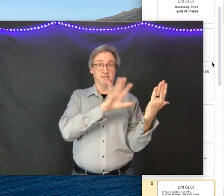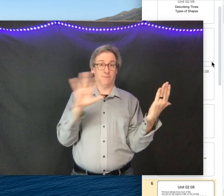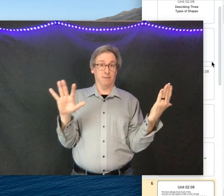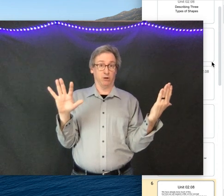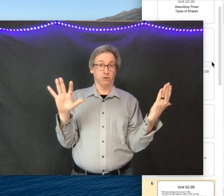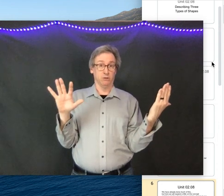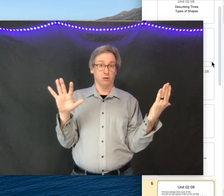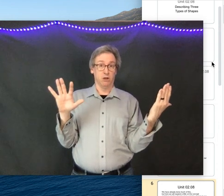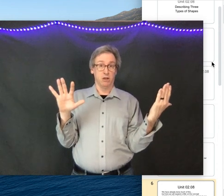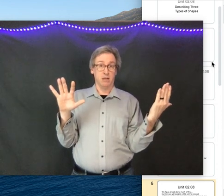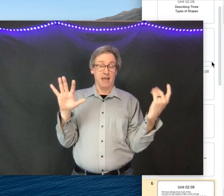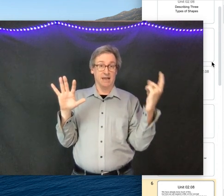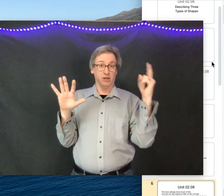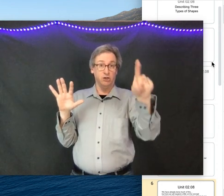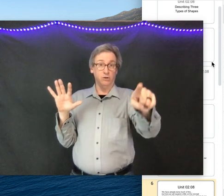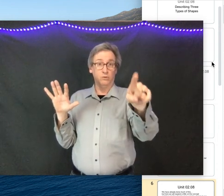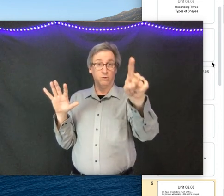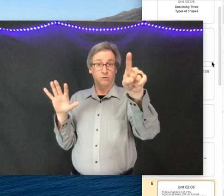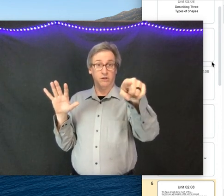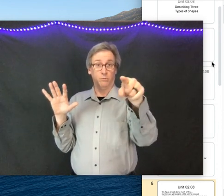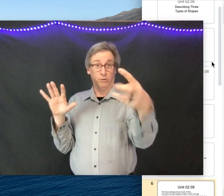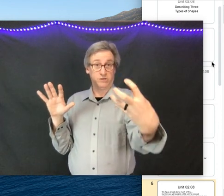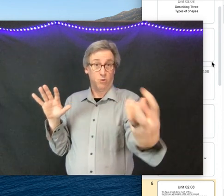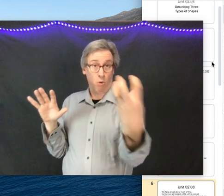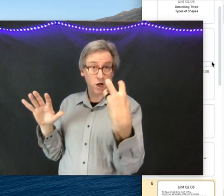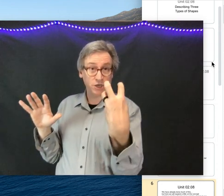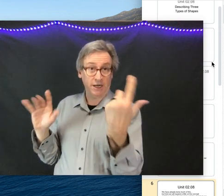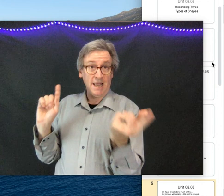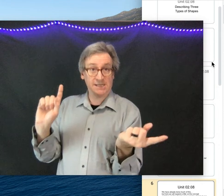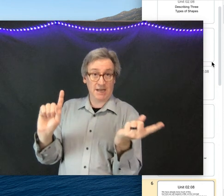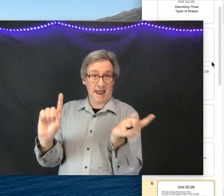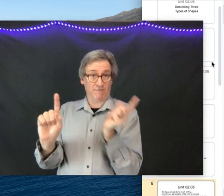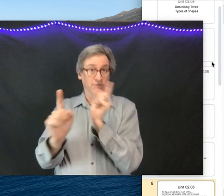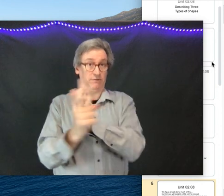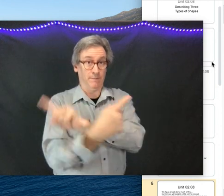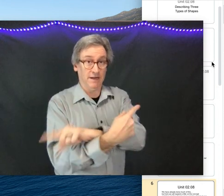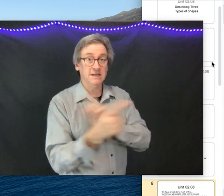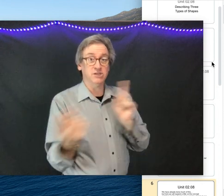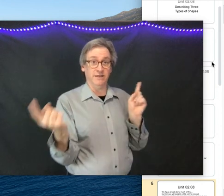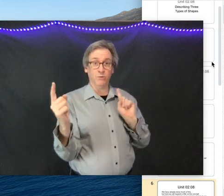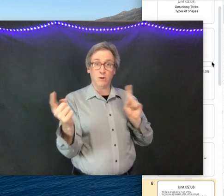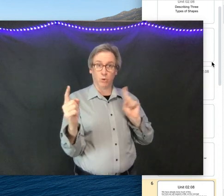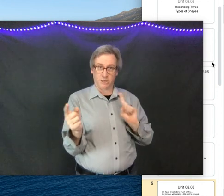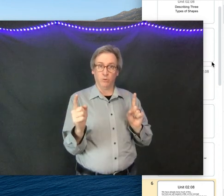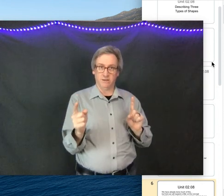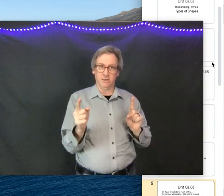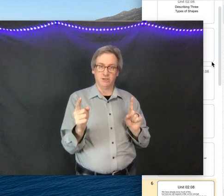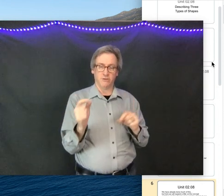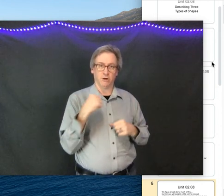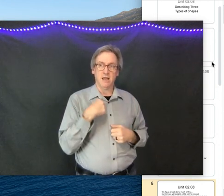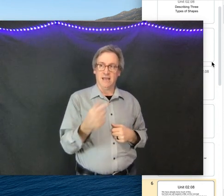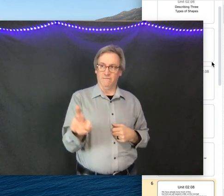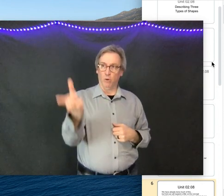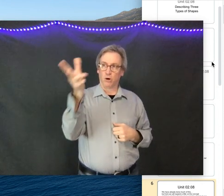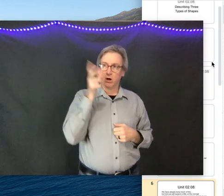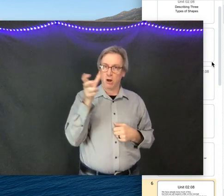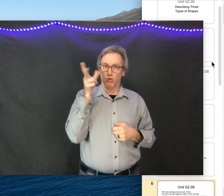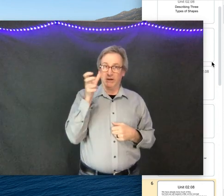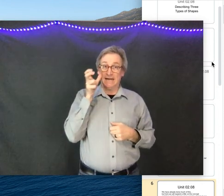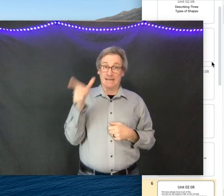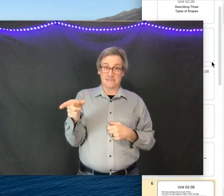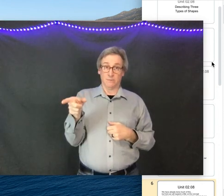on a piece of paper, and you, the person watching, is going to have to flip it. So even when working with each other, if